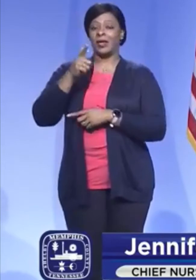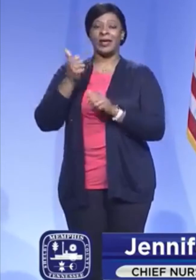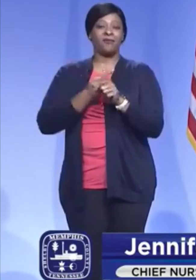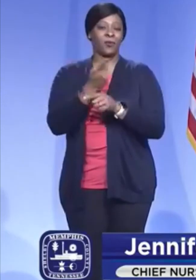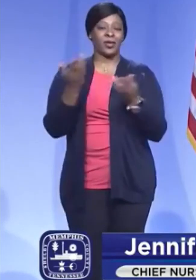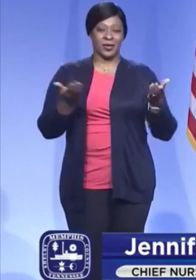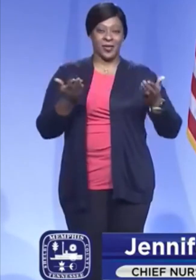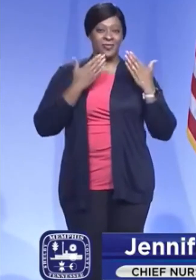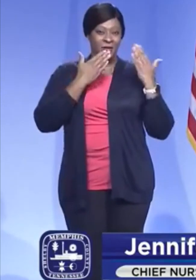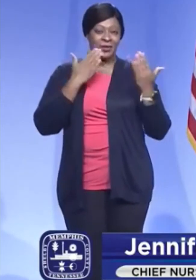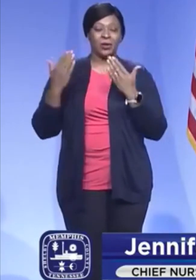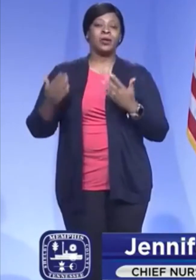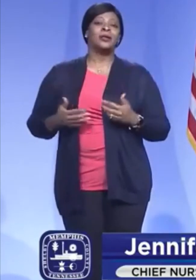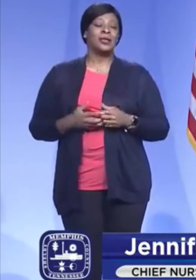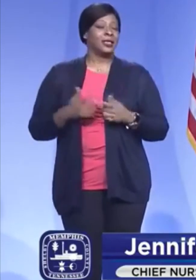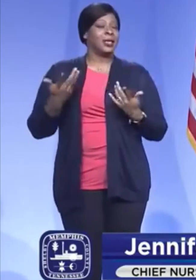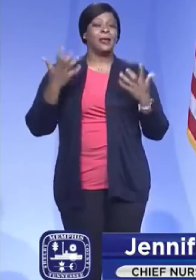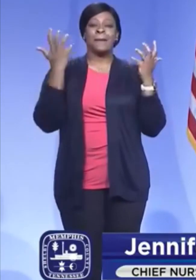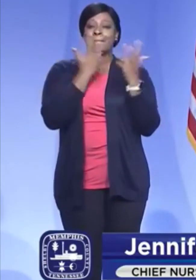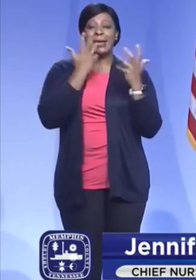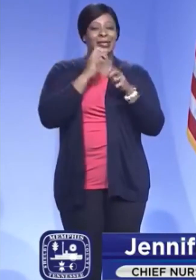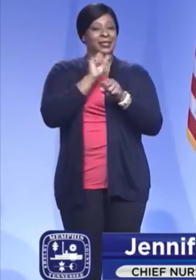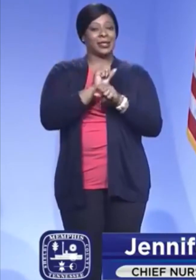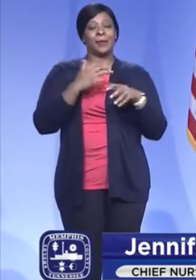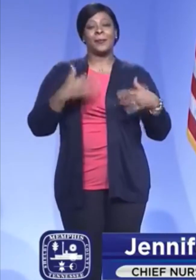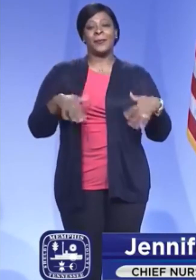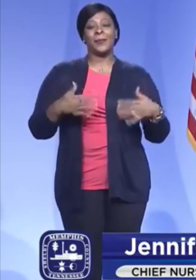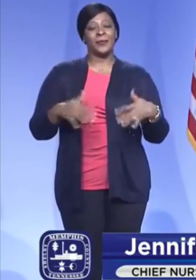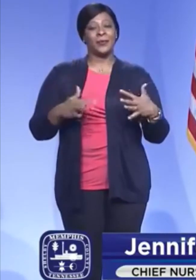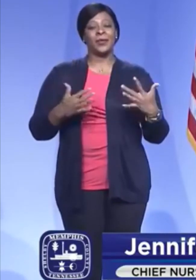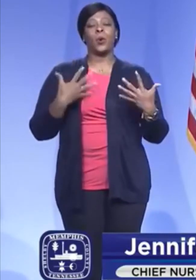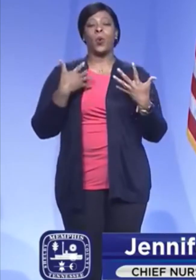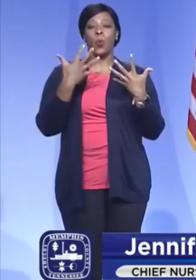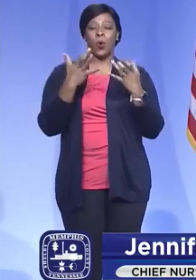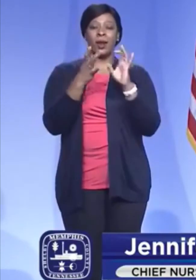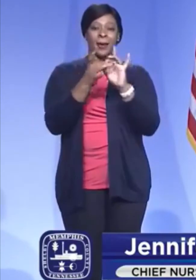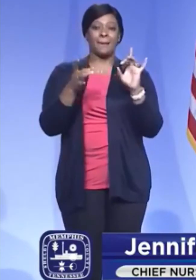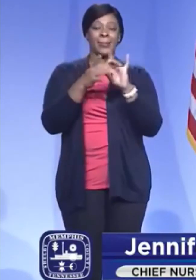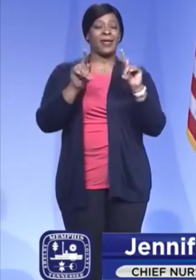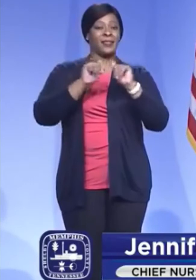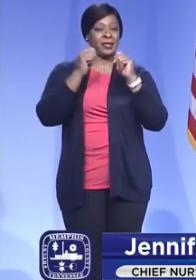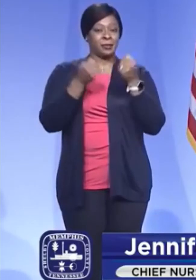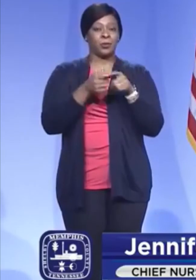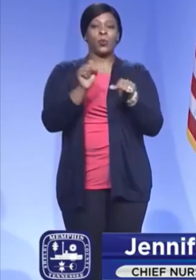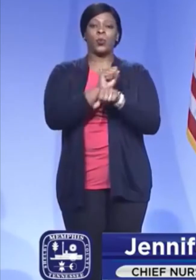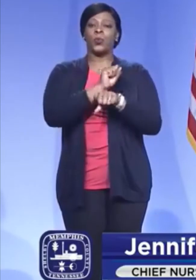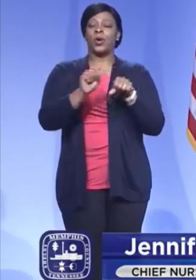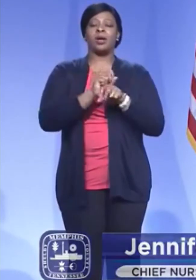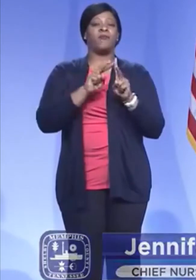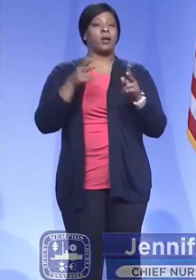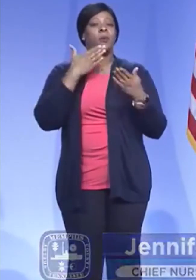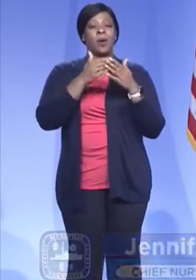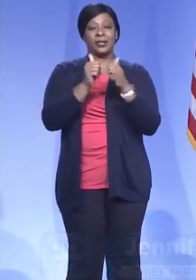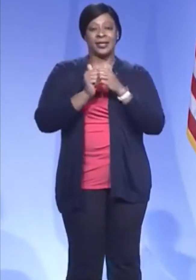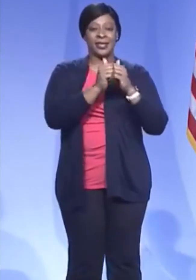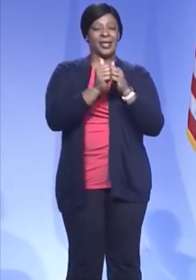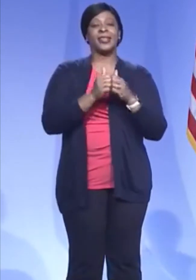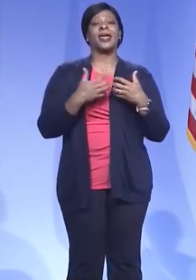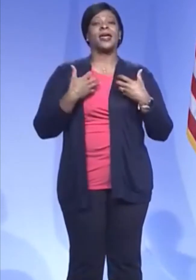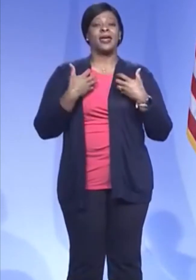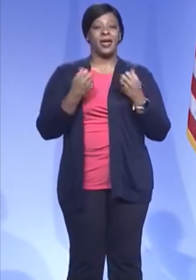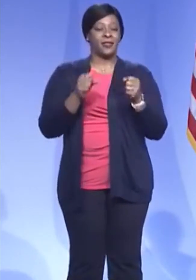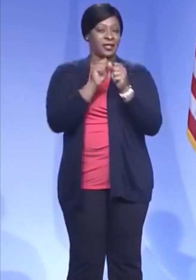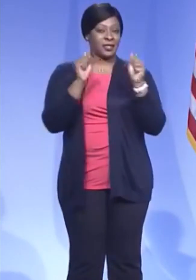here. They're doing an amazing job, by the way, this team. I do want to comment that the teams are working so well together, these health systems. Thank